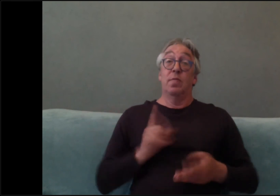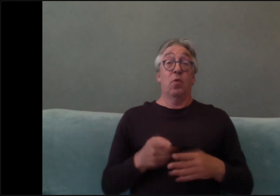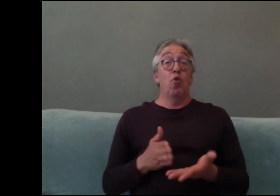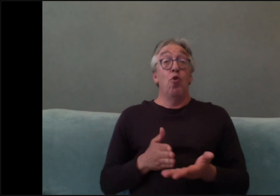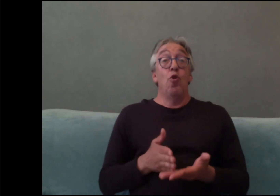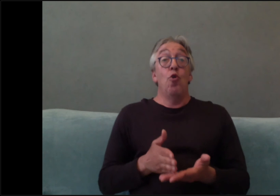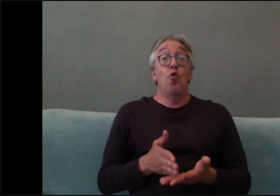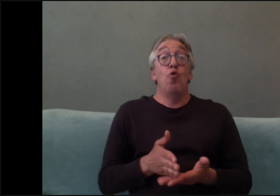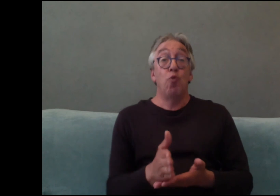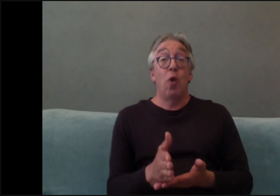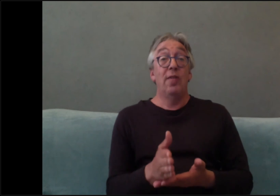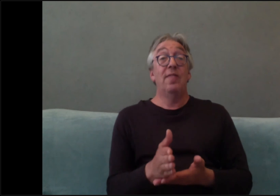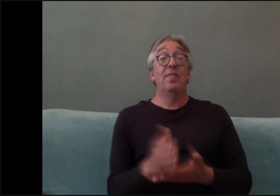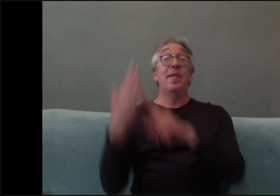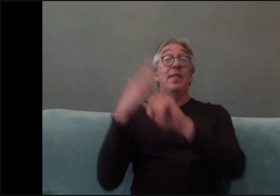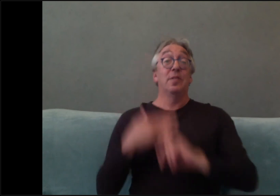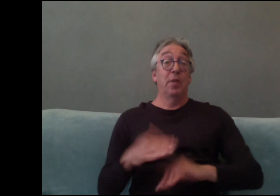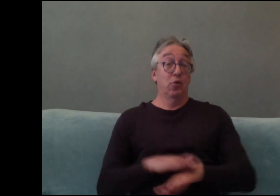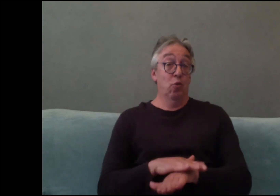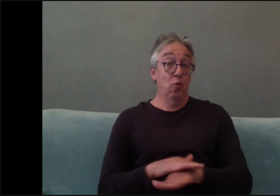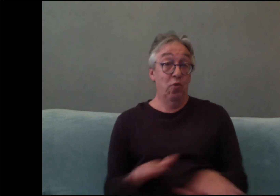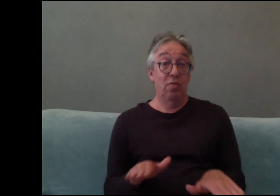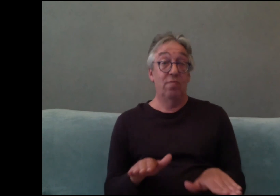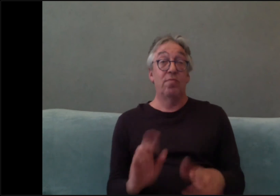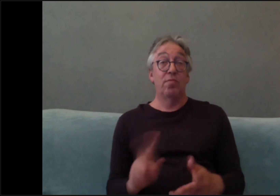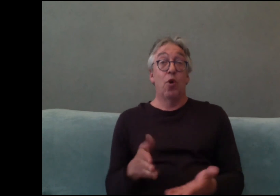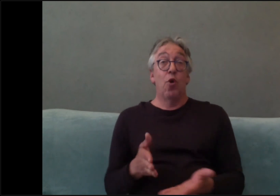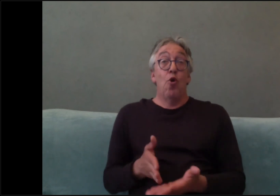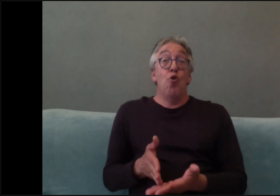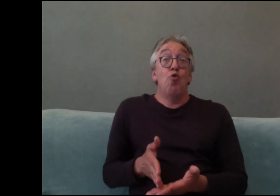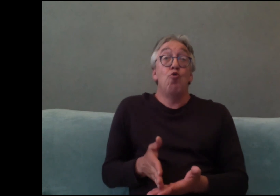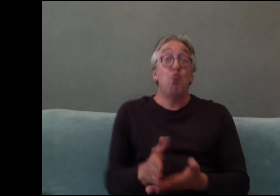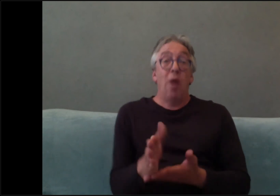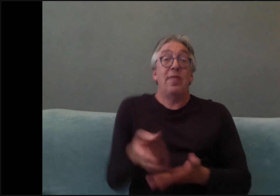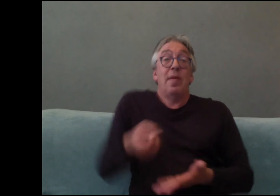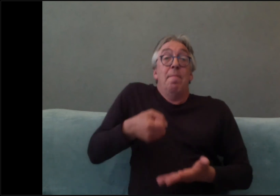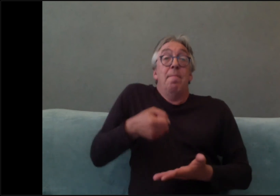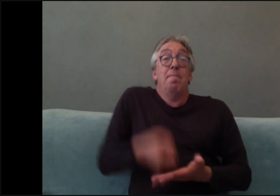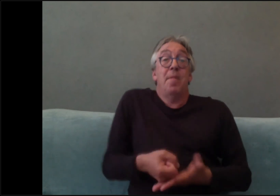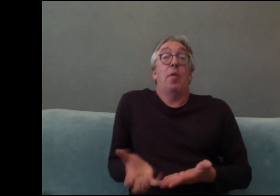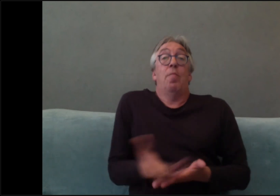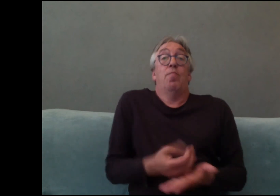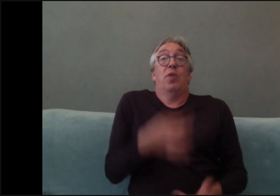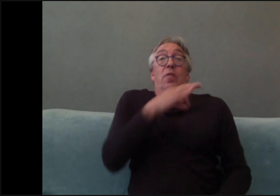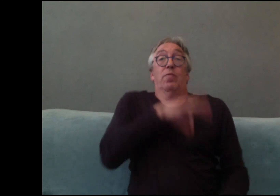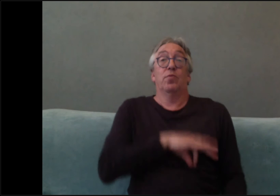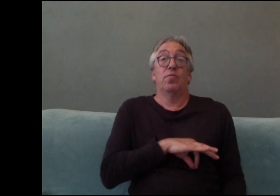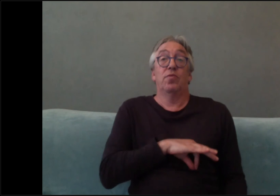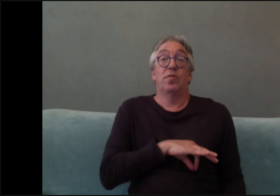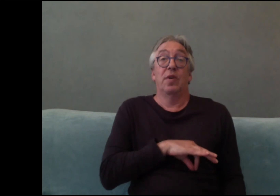negative conditionality and punitive job readiness conditions.